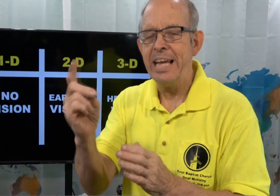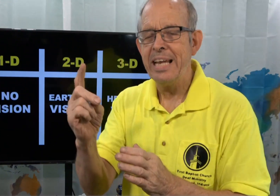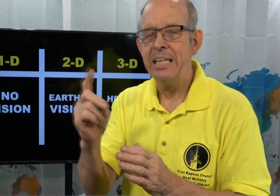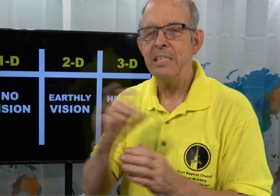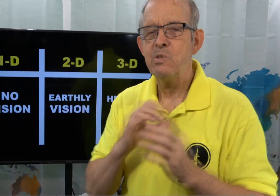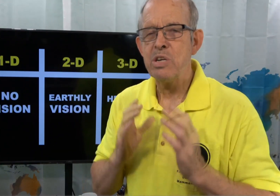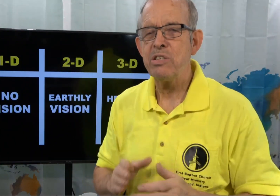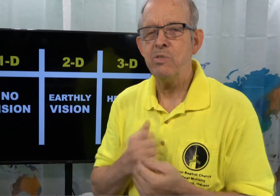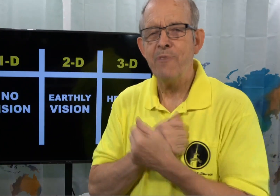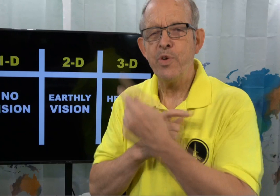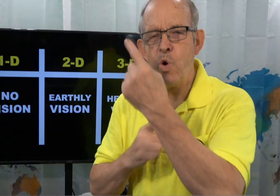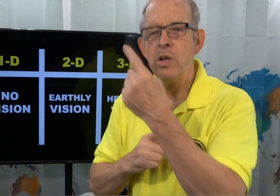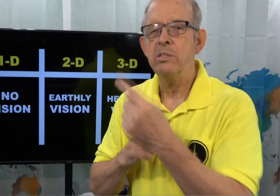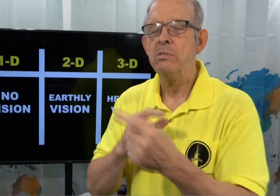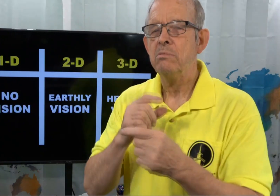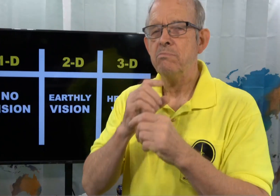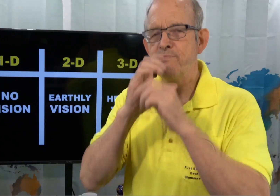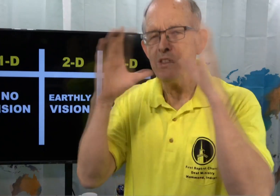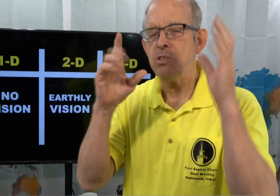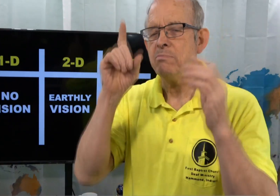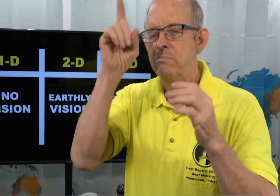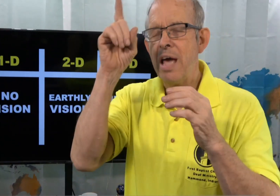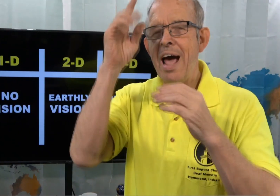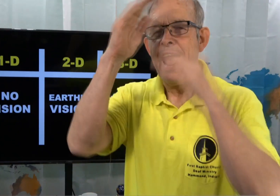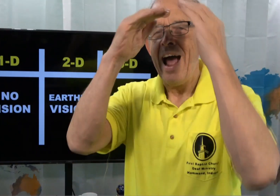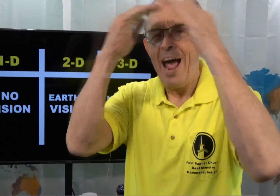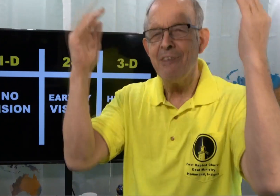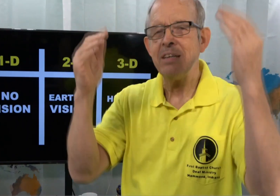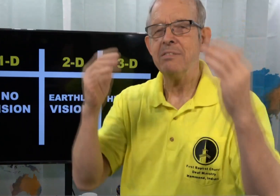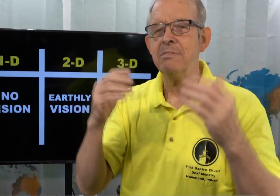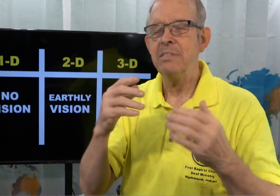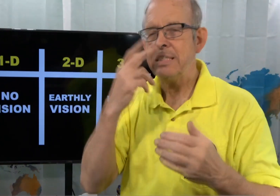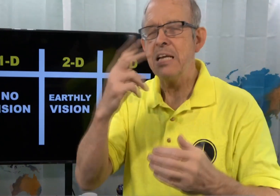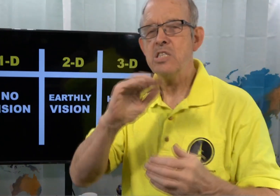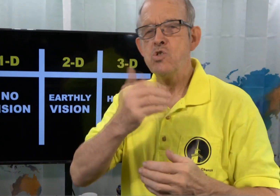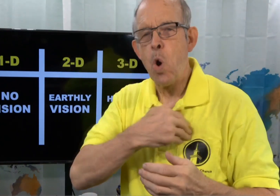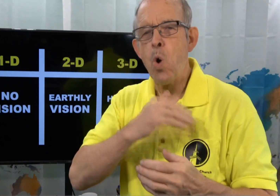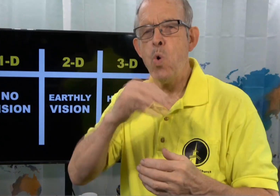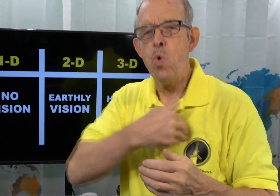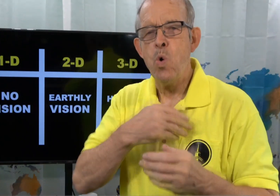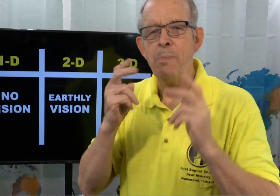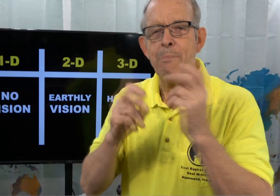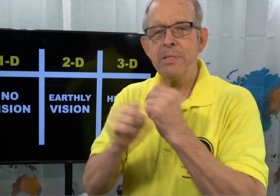3D, Christian left the Lord. Vision, heaven, see, soul, people